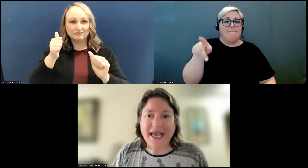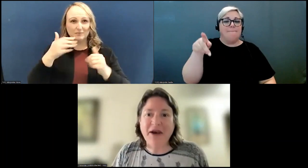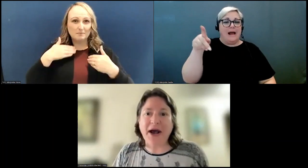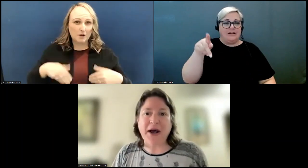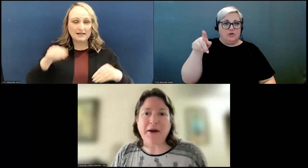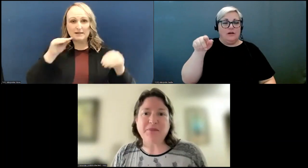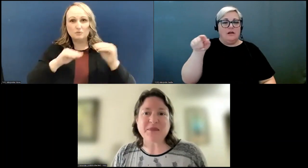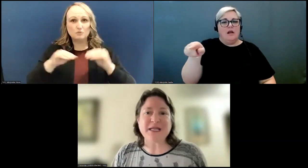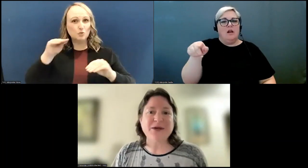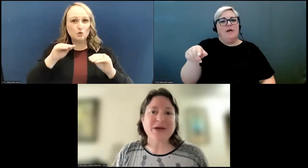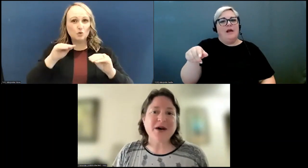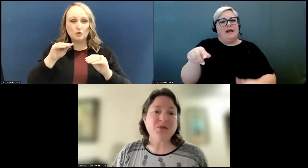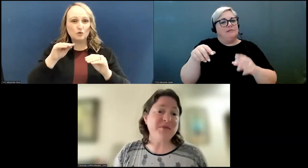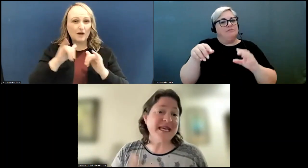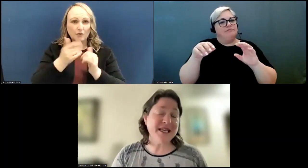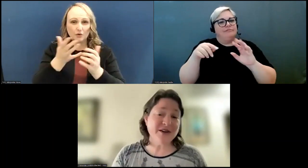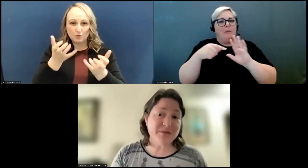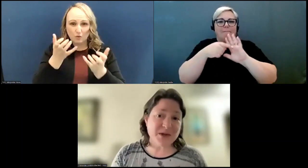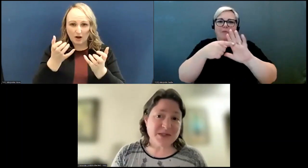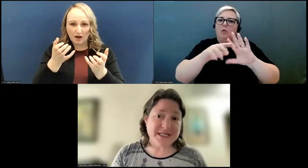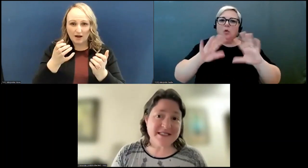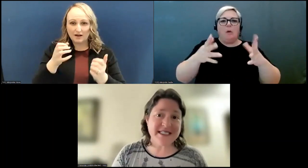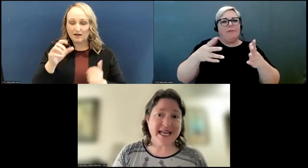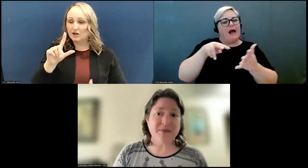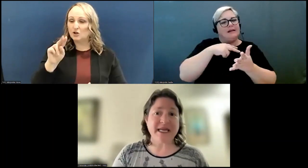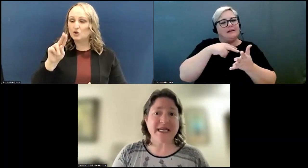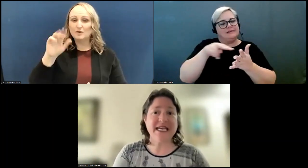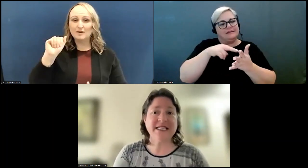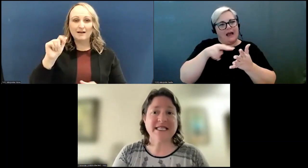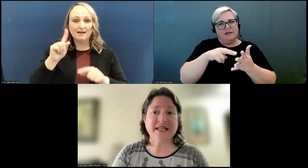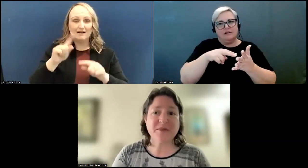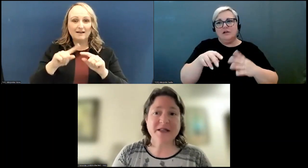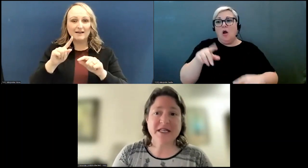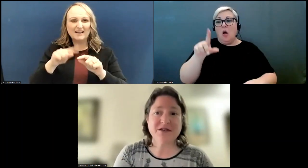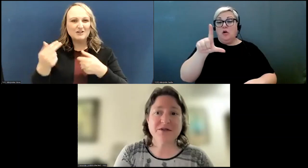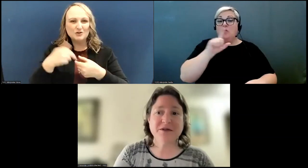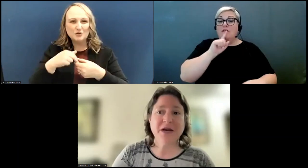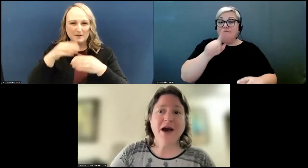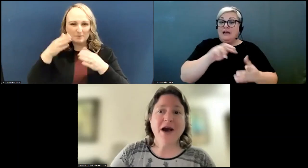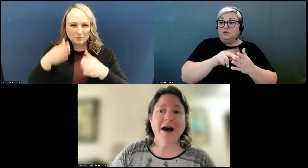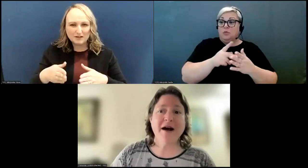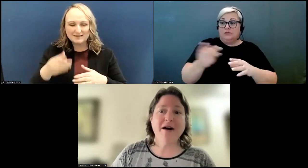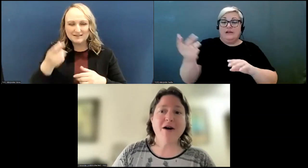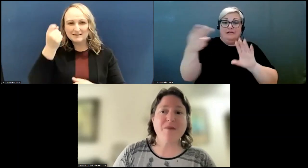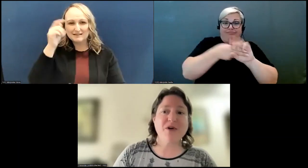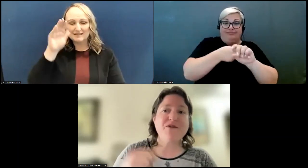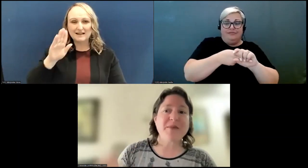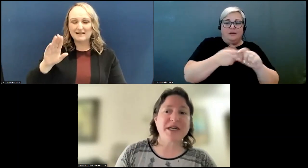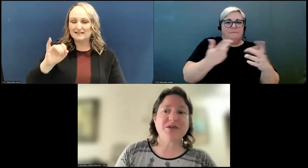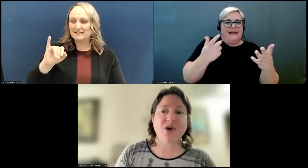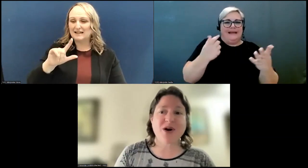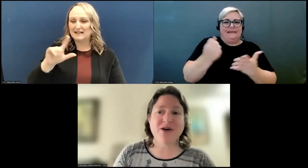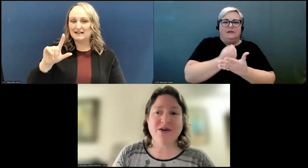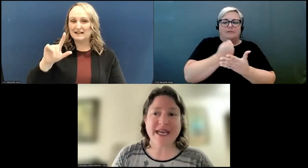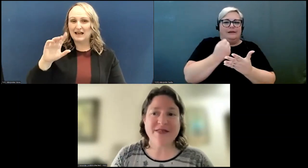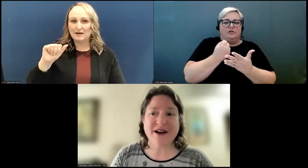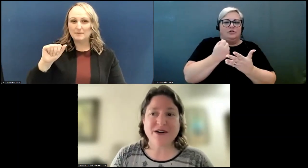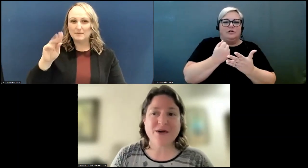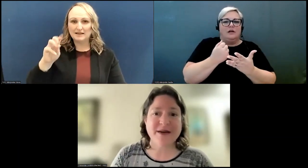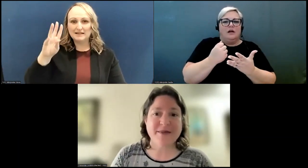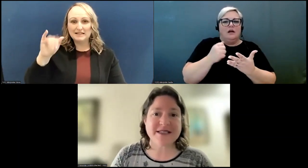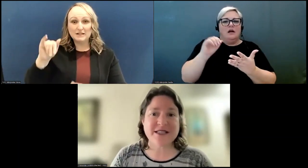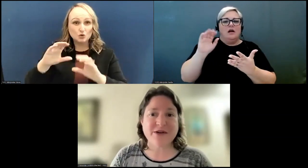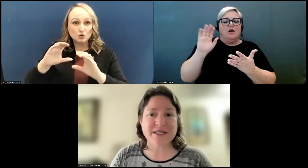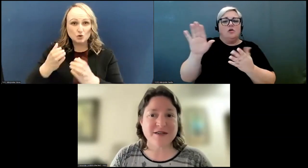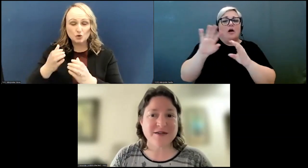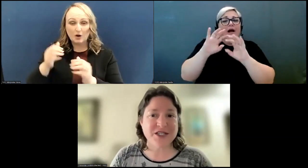like. Luca would be here in person today, but his Ill Abilities crew are performing tomorrow in their